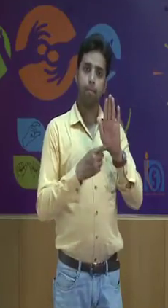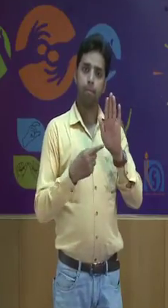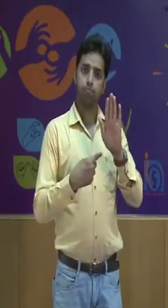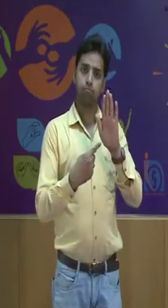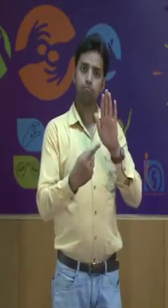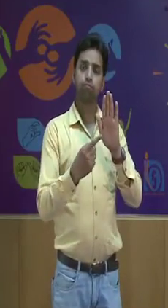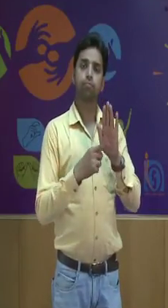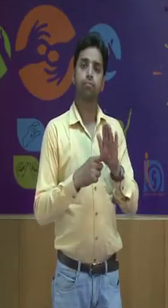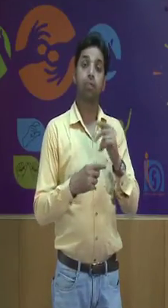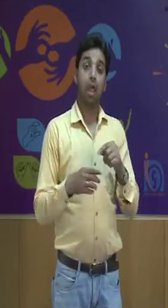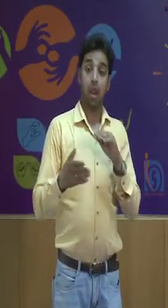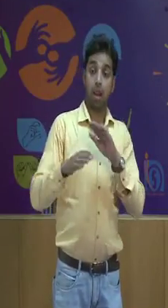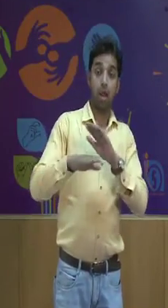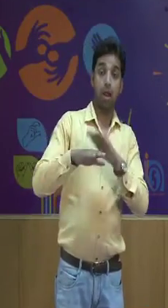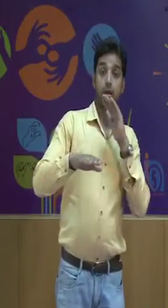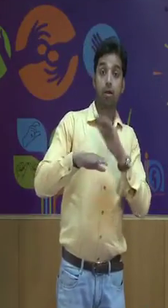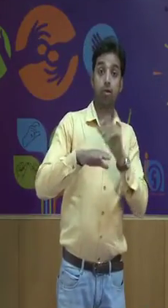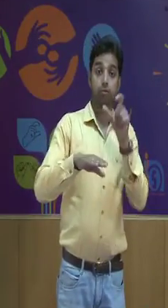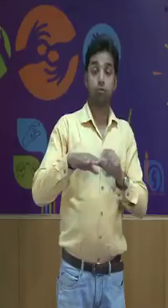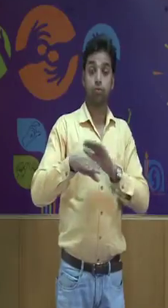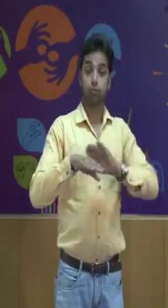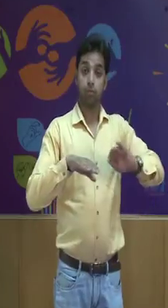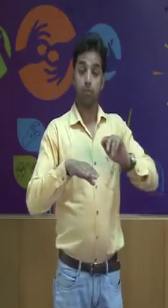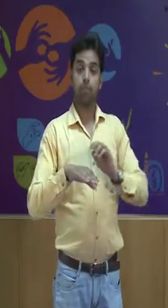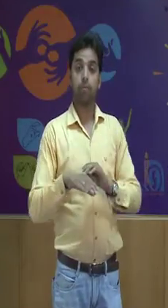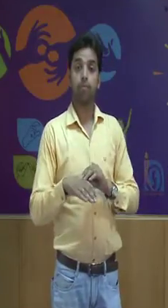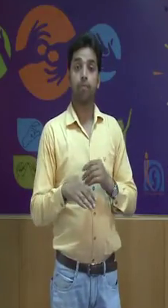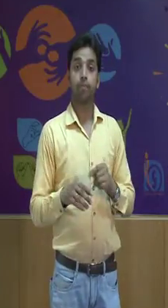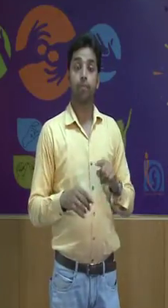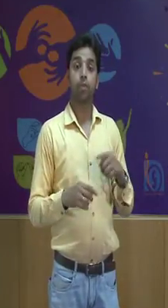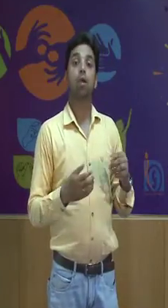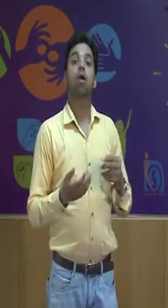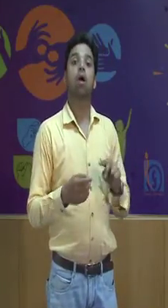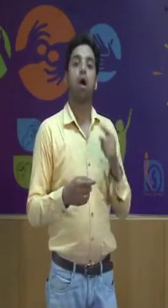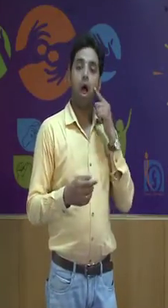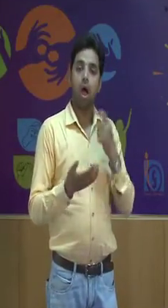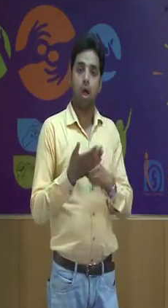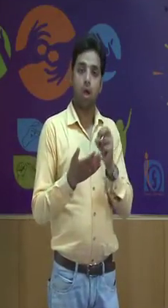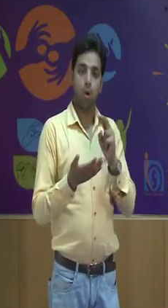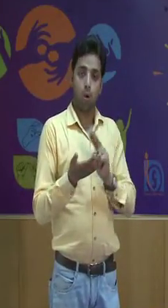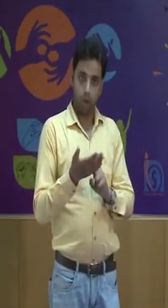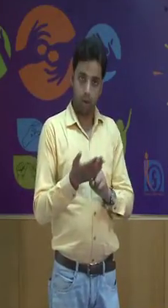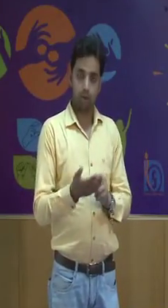that untouchables should wear iron ornaments,